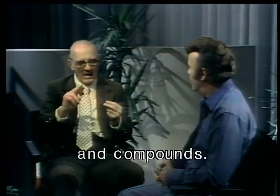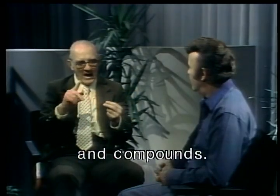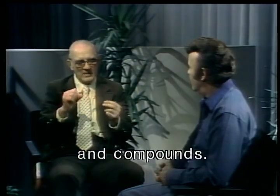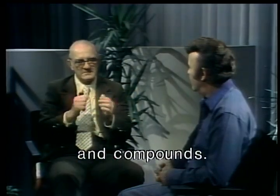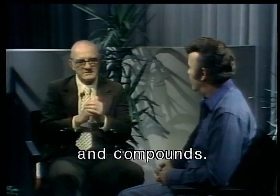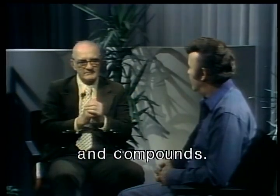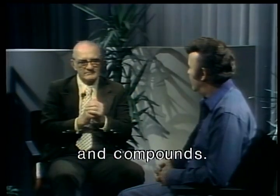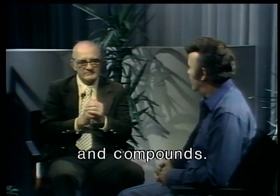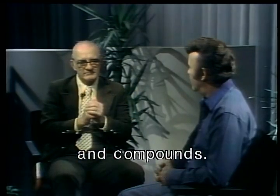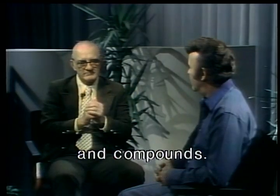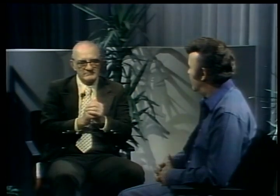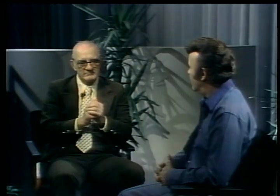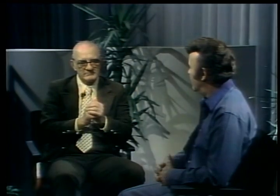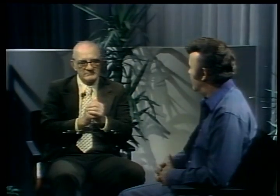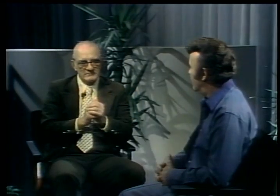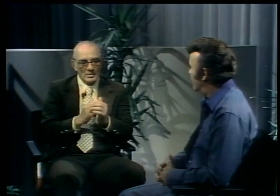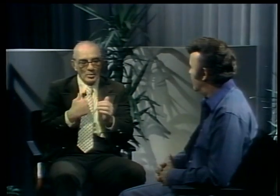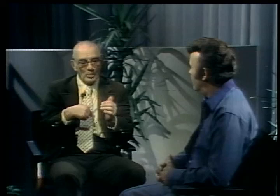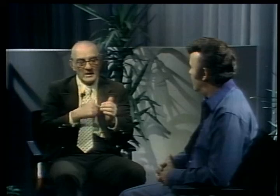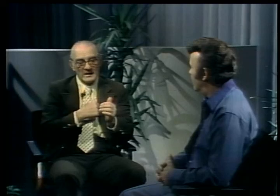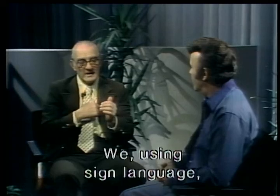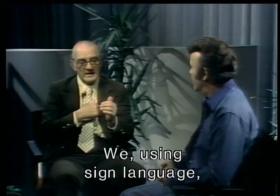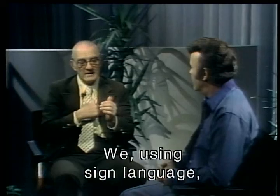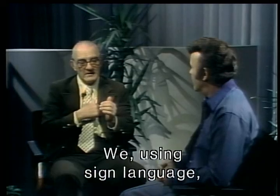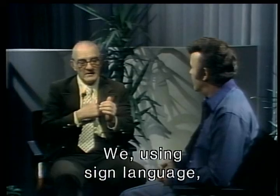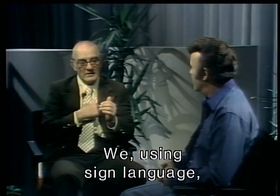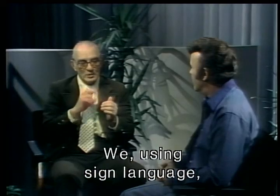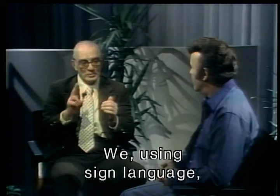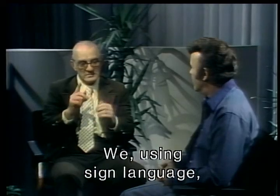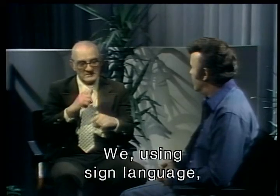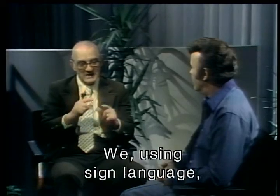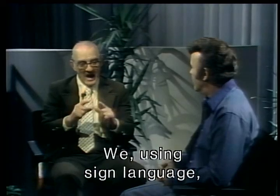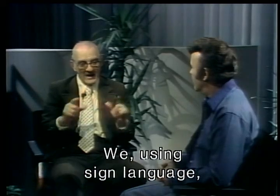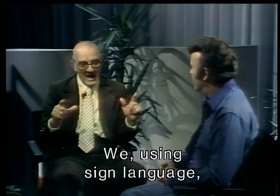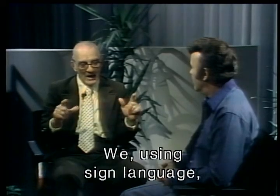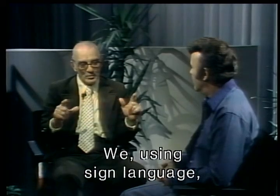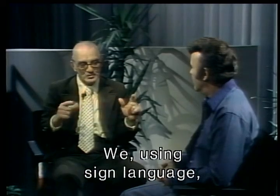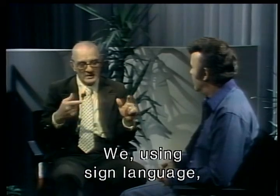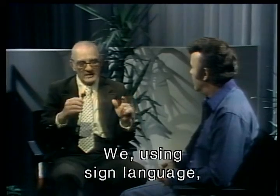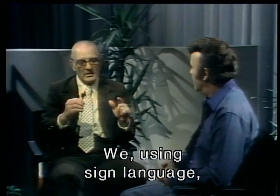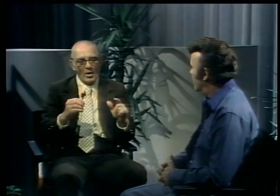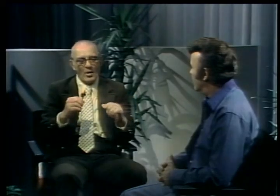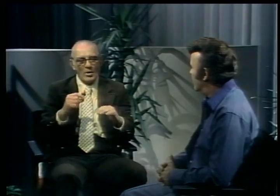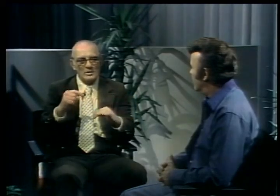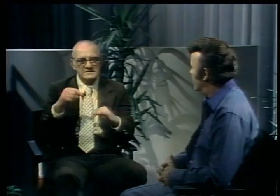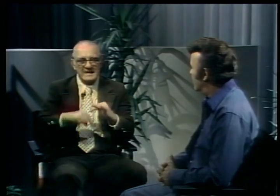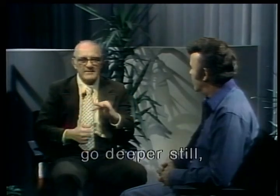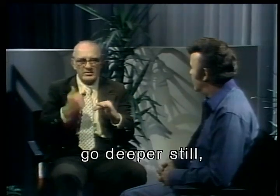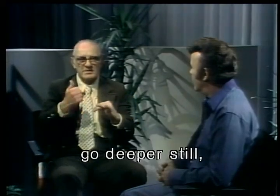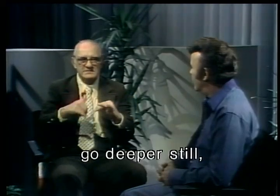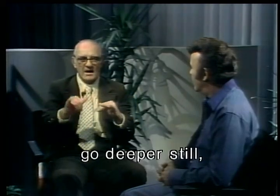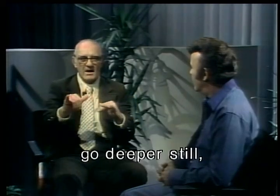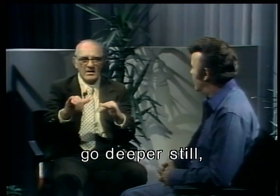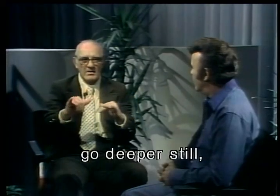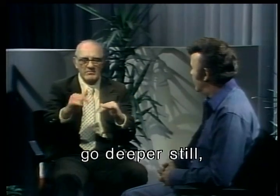compounds. We, using sign language, go deeper still